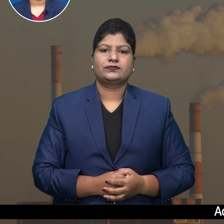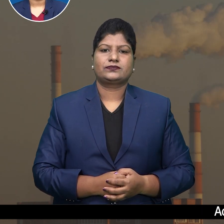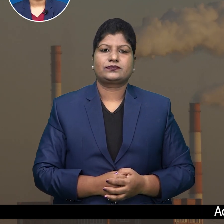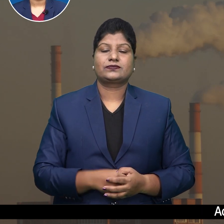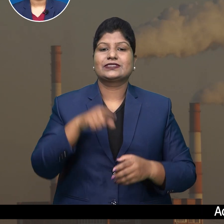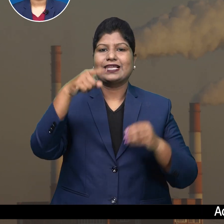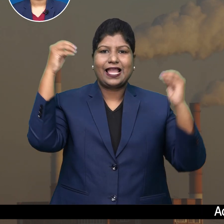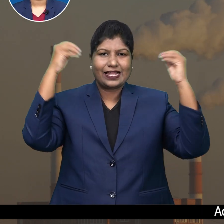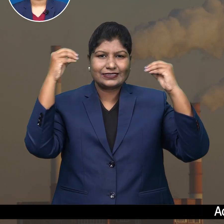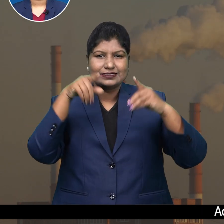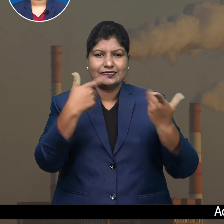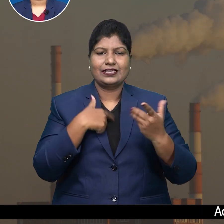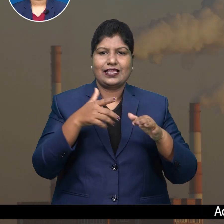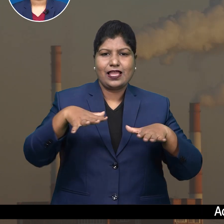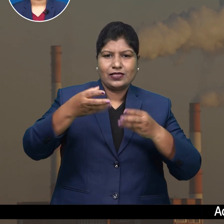acid rain,